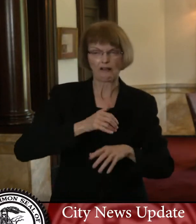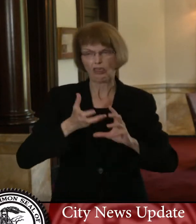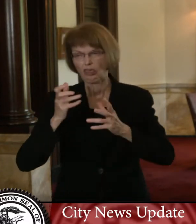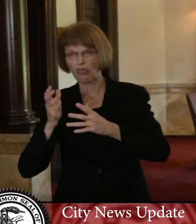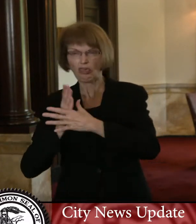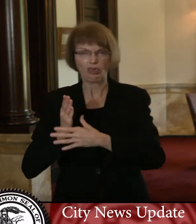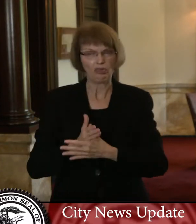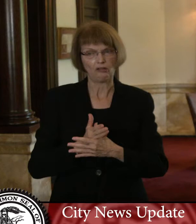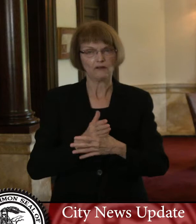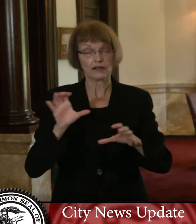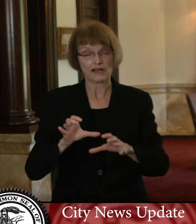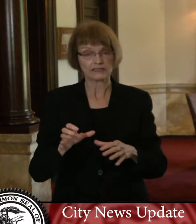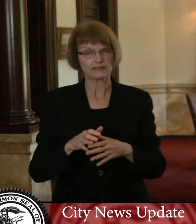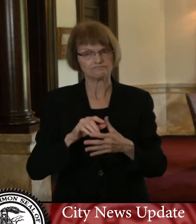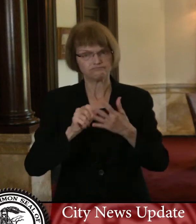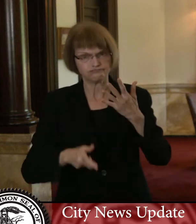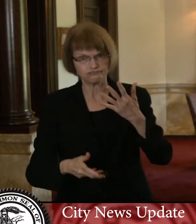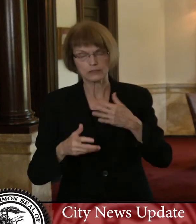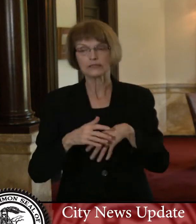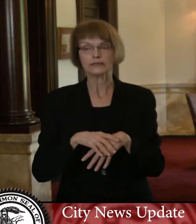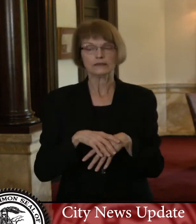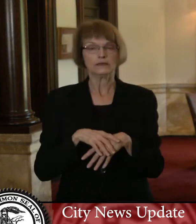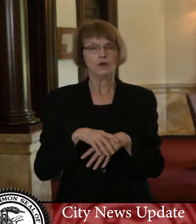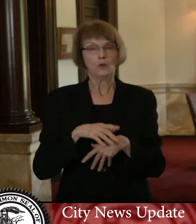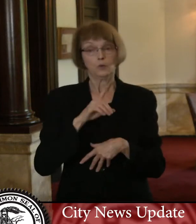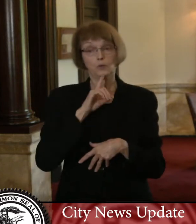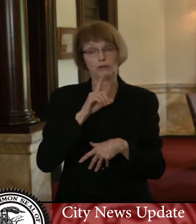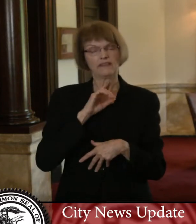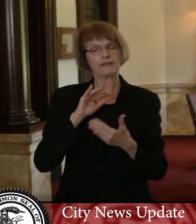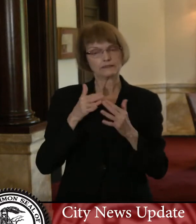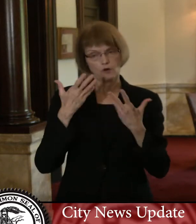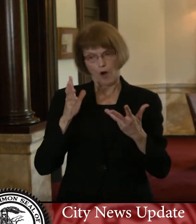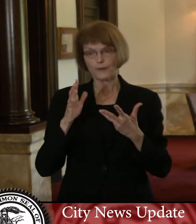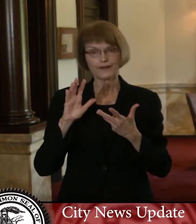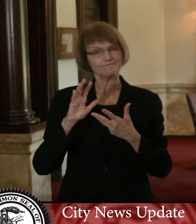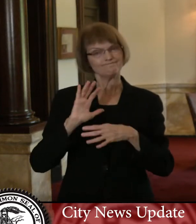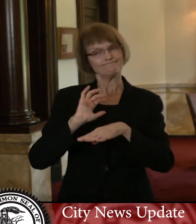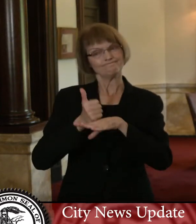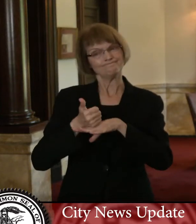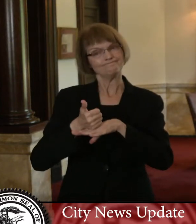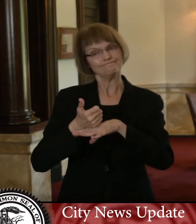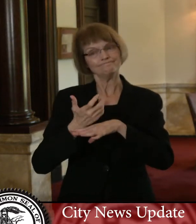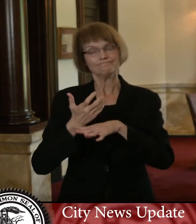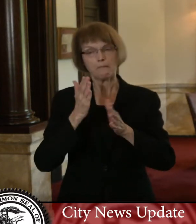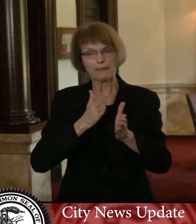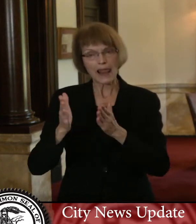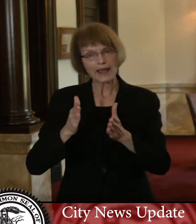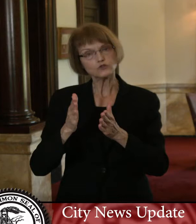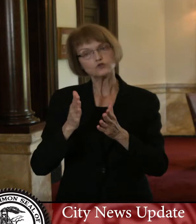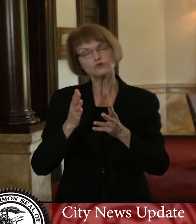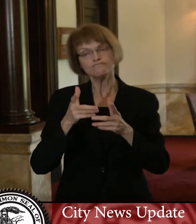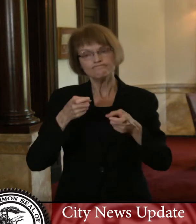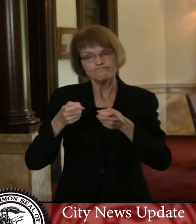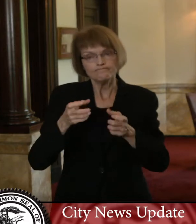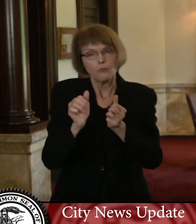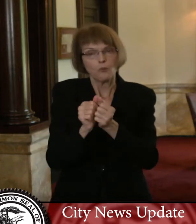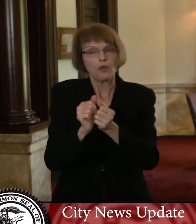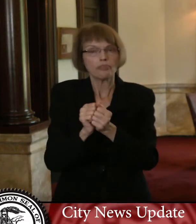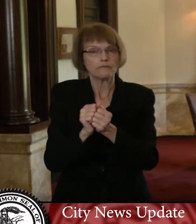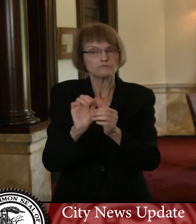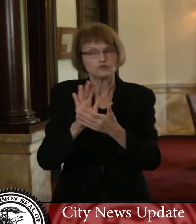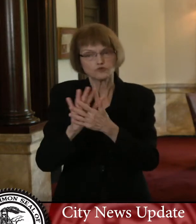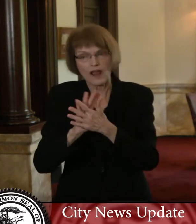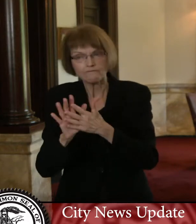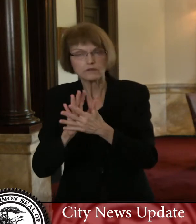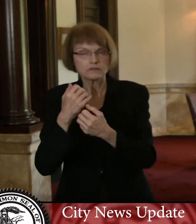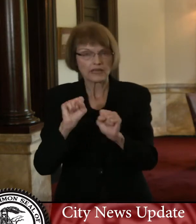that the city already has invested in to deal with the traffic concerns and downtown safety, and those are definitely on the table.